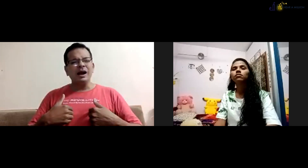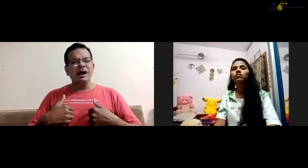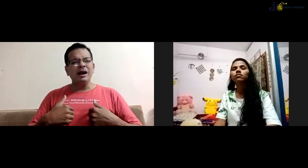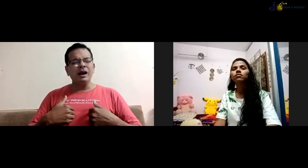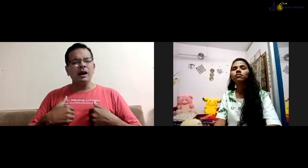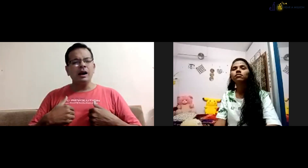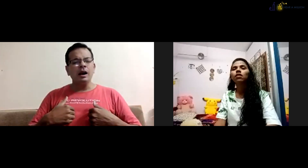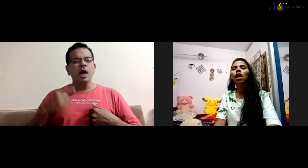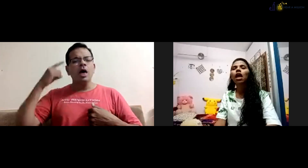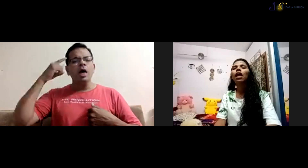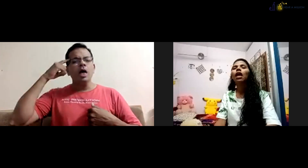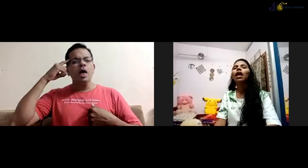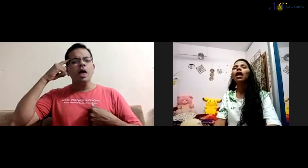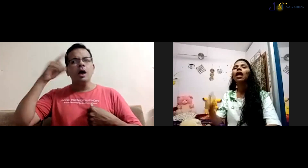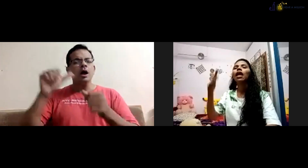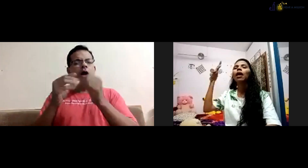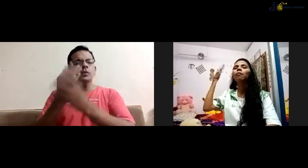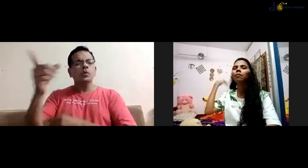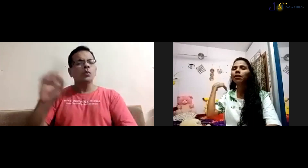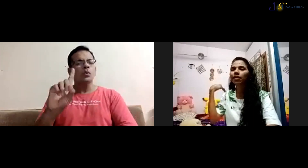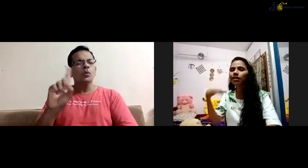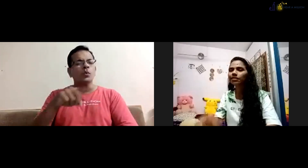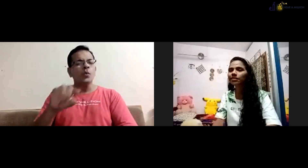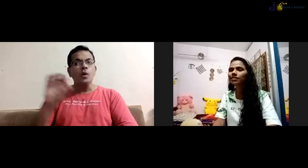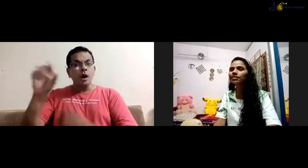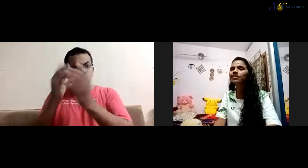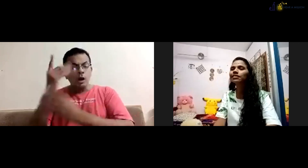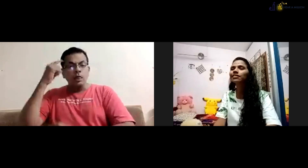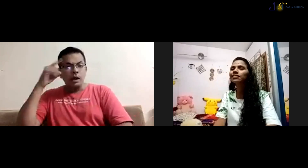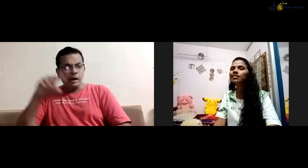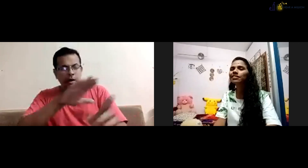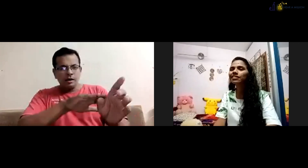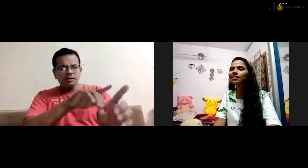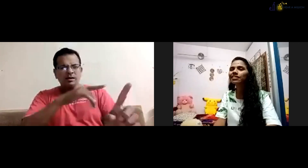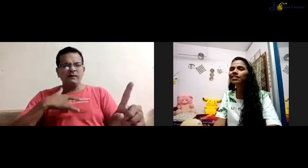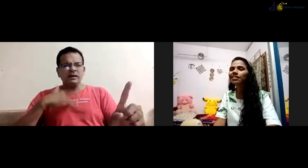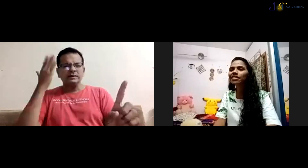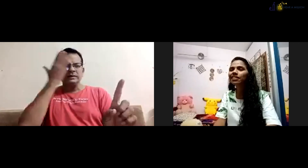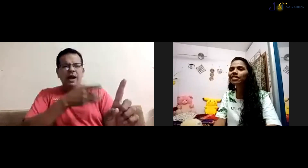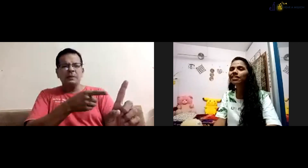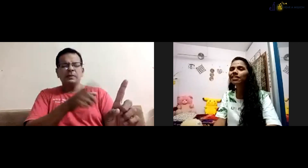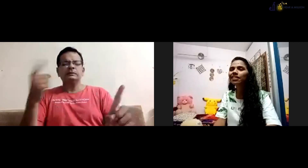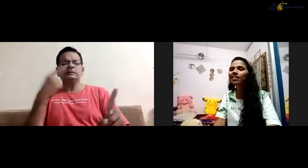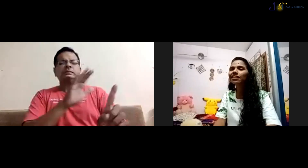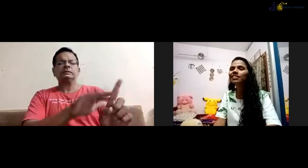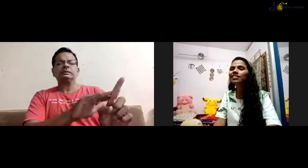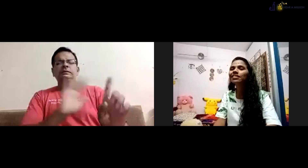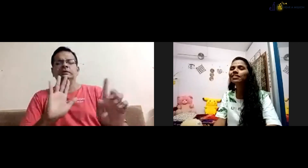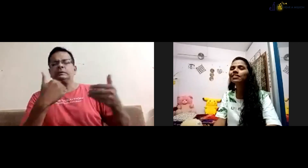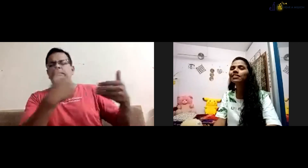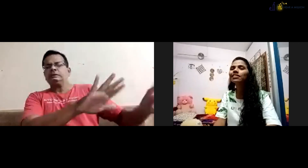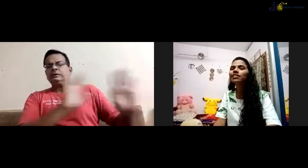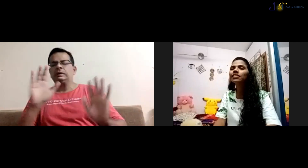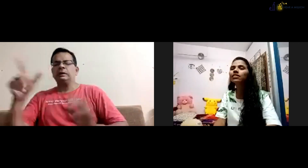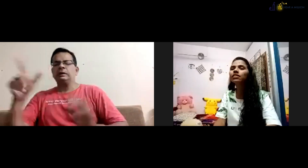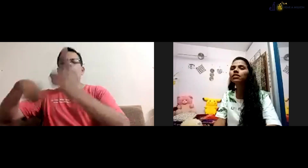I grown up, I wanted to do dance and all things, but you know, it was not their fault. But they thought,